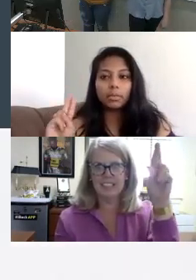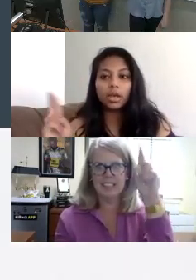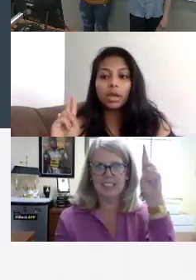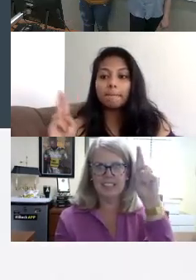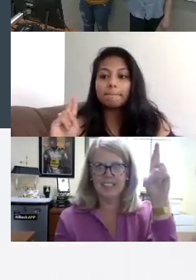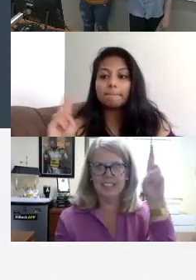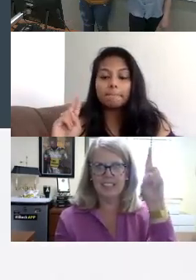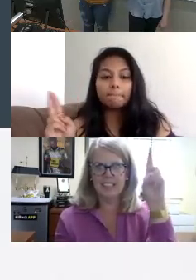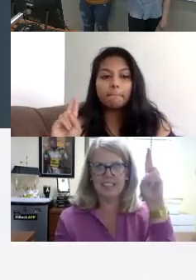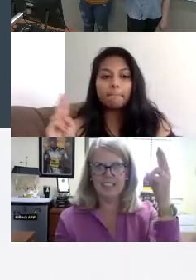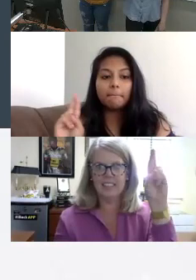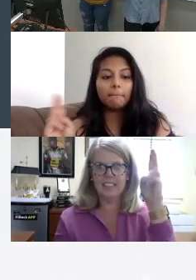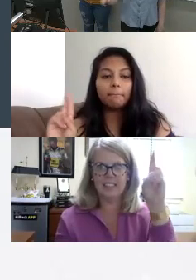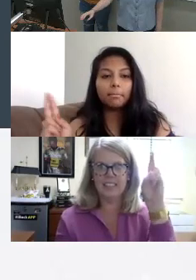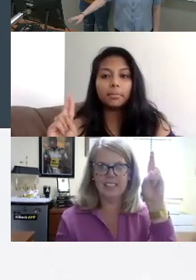Republican.